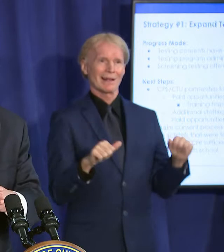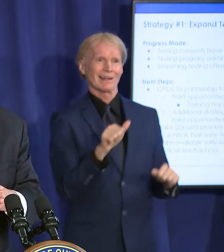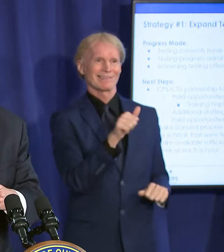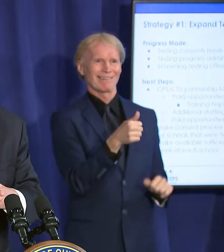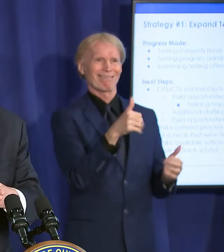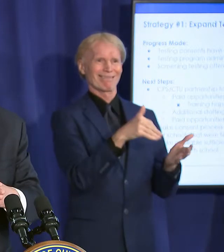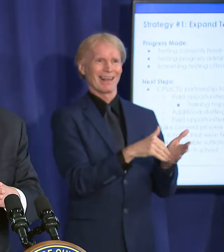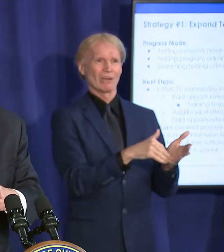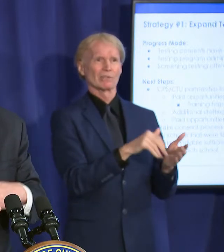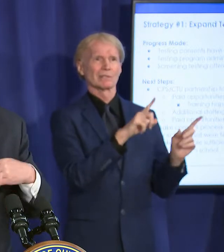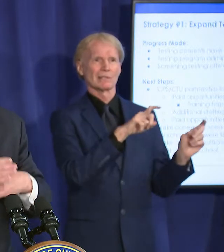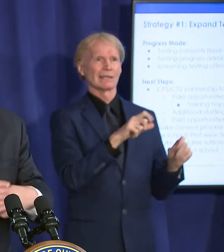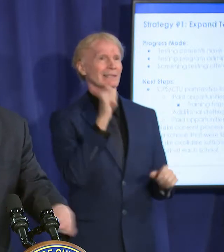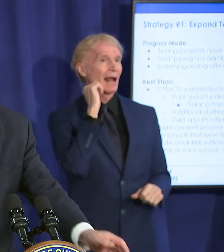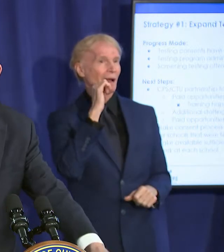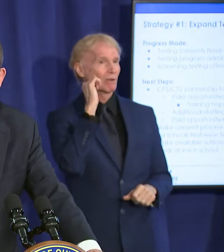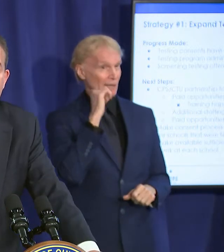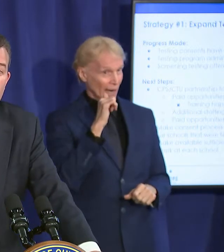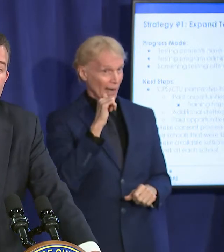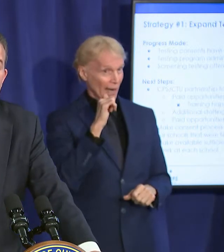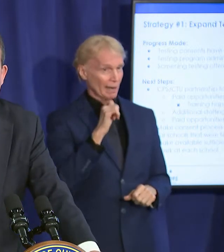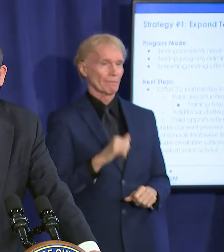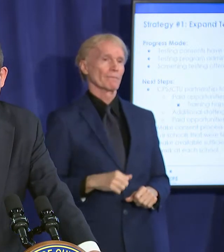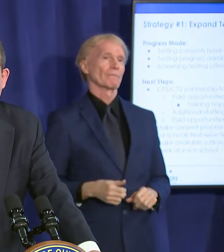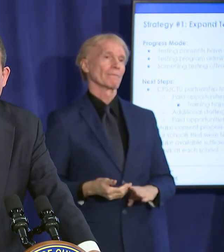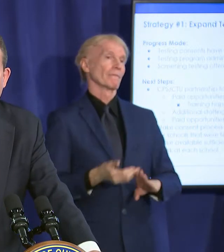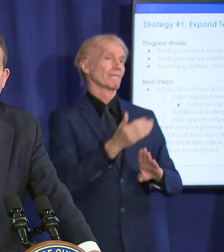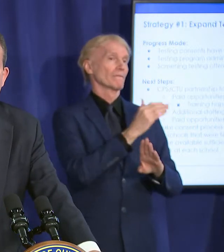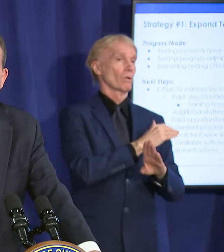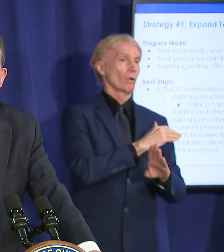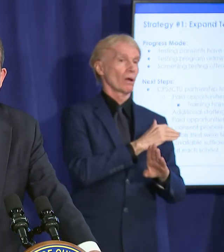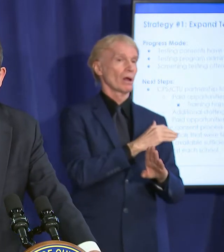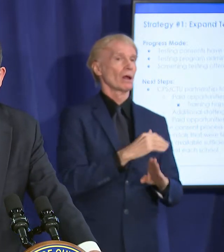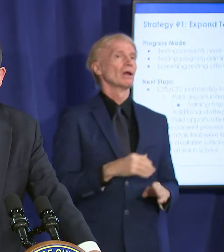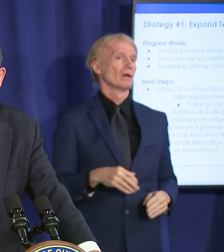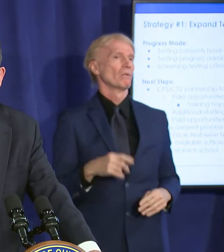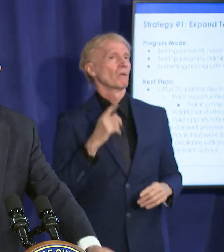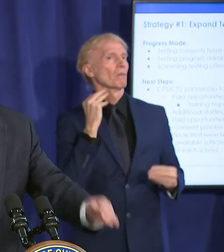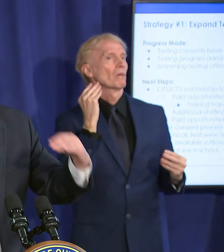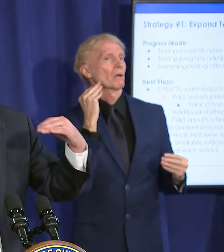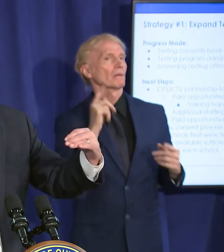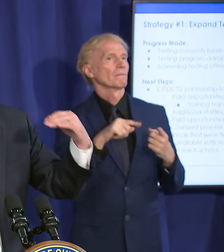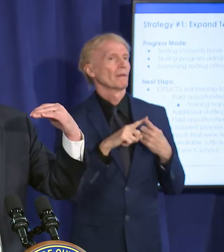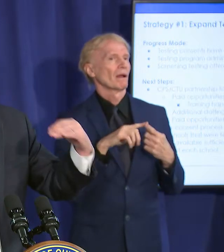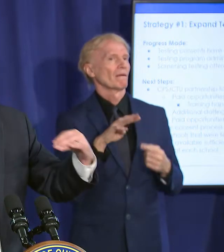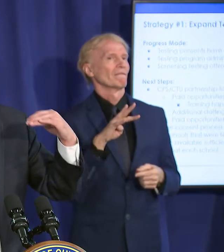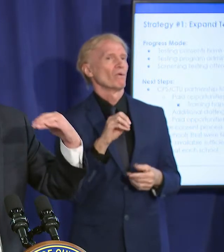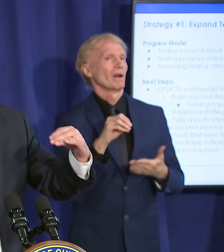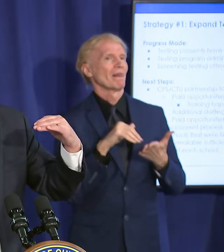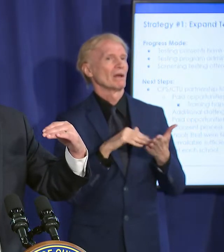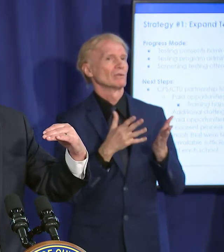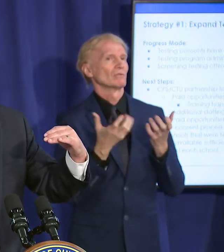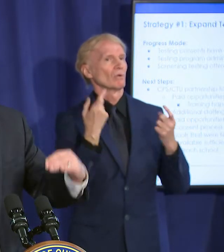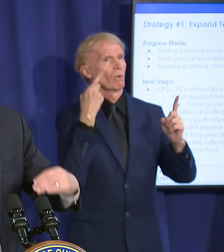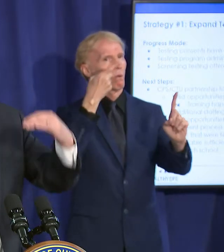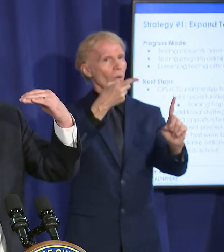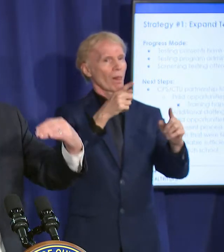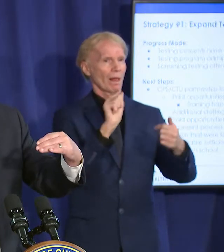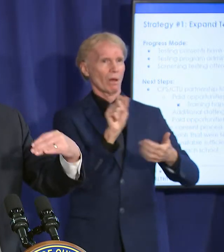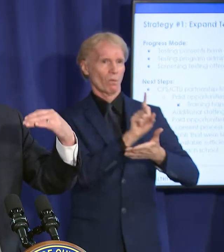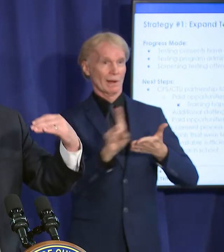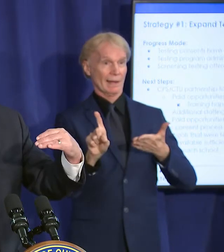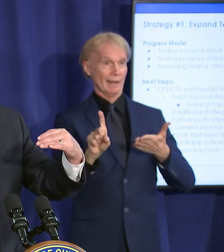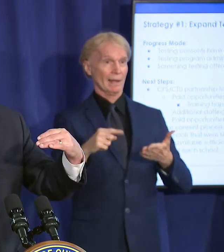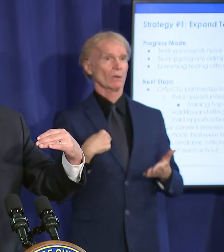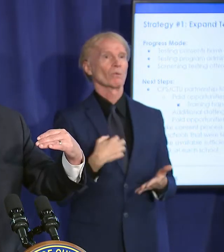tests per day. Remember, prior to the break, we were trying to reach 8,000. Remember, I talked a lot about having a goal of 40,000 for the week. That's what I wanted to reach.